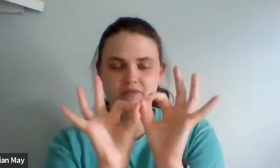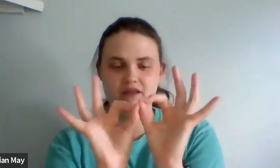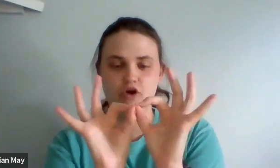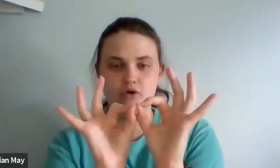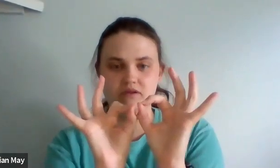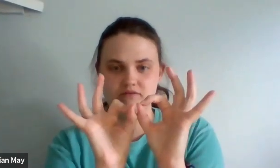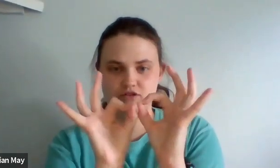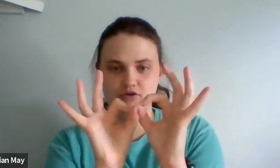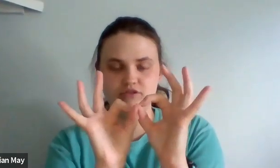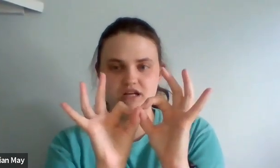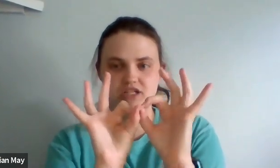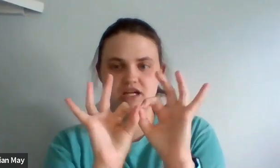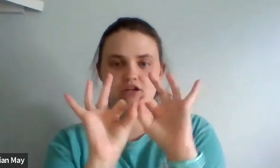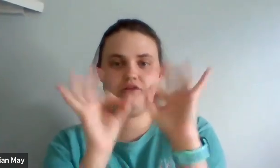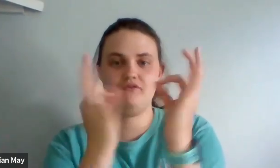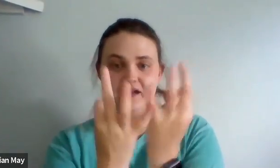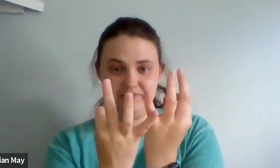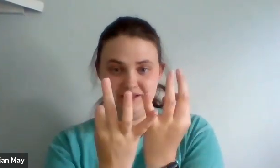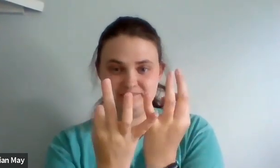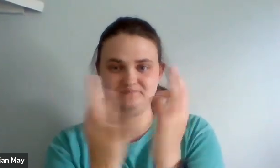like the circles touching and you go family.